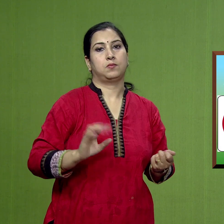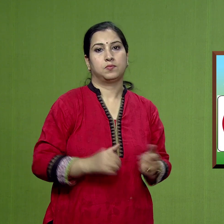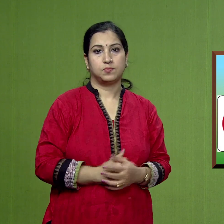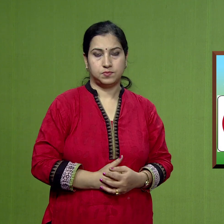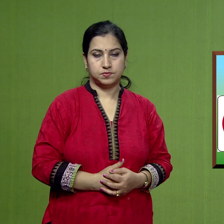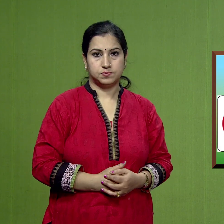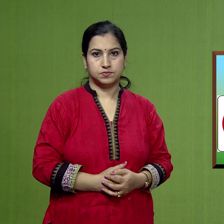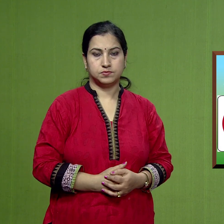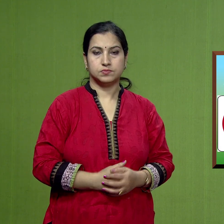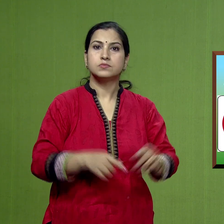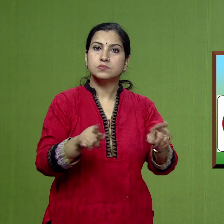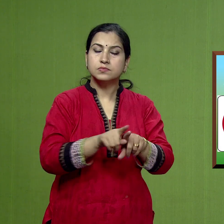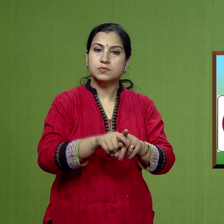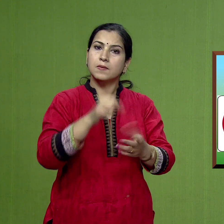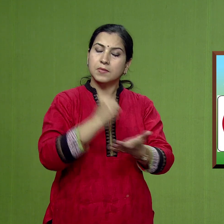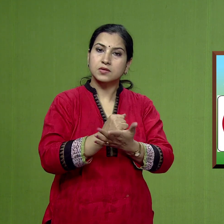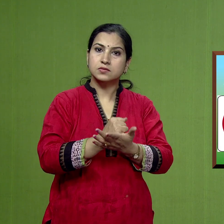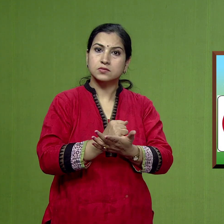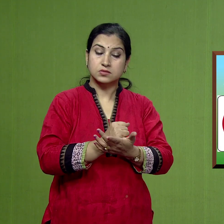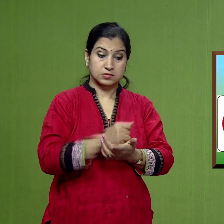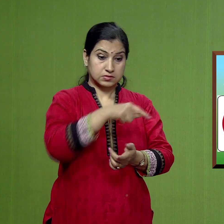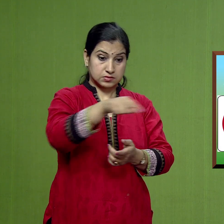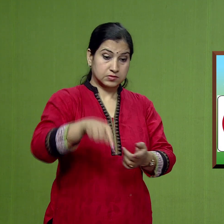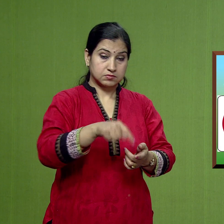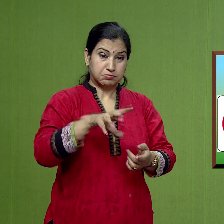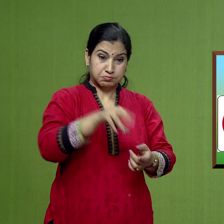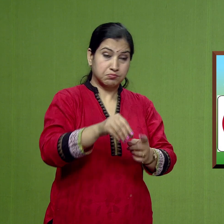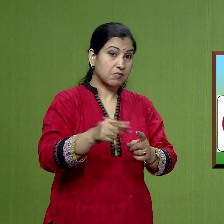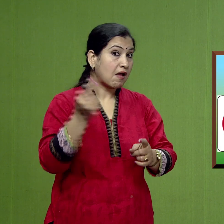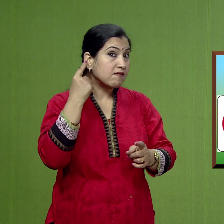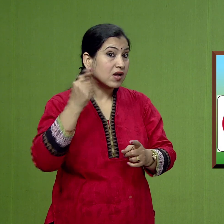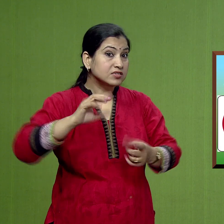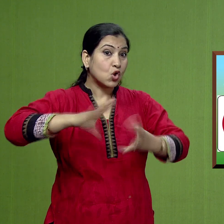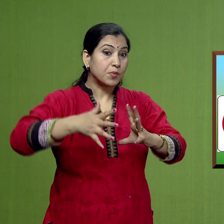We must ensure to get silencers fitted in the engine of vehicles.